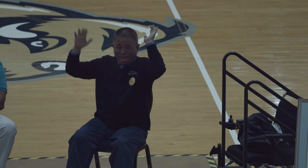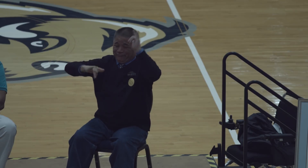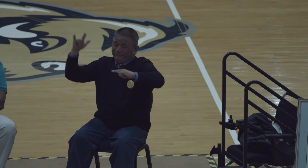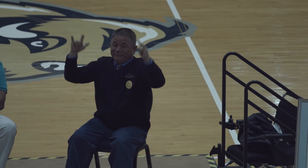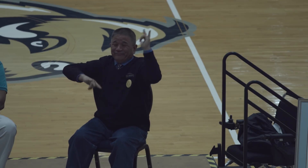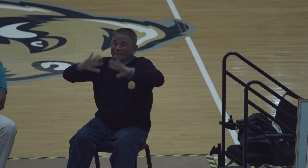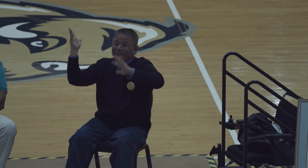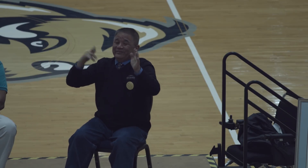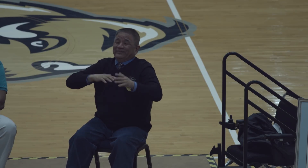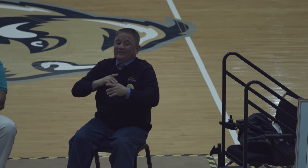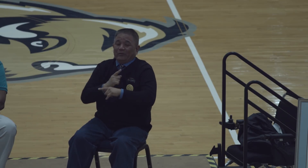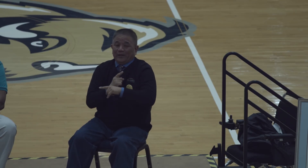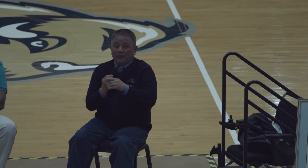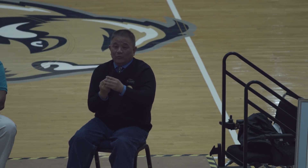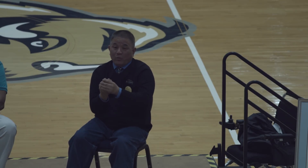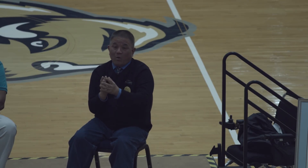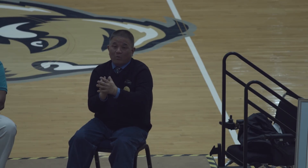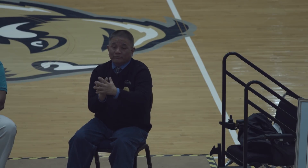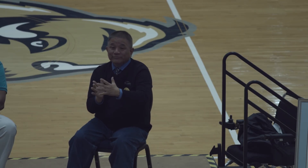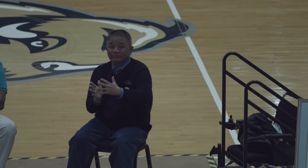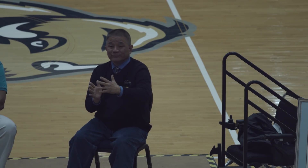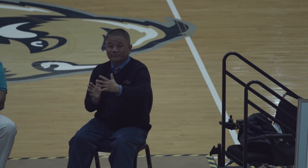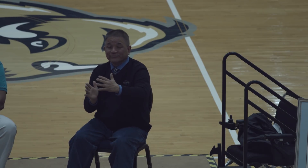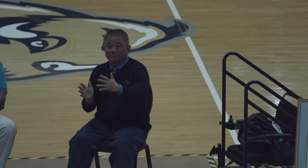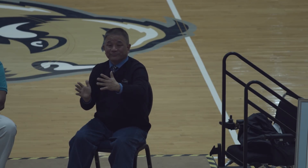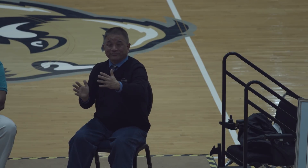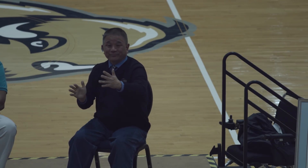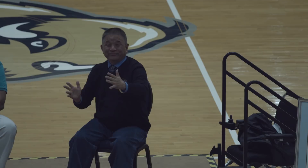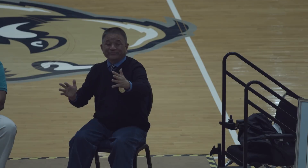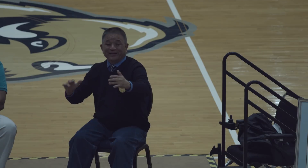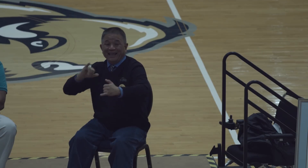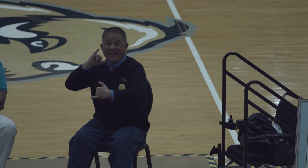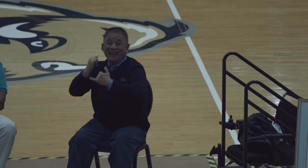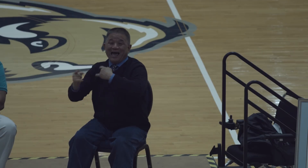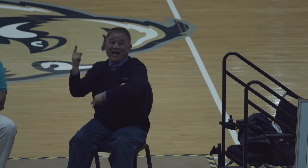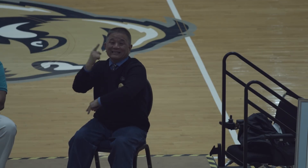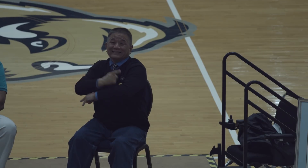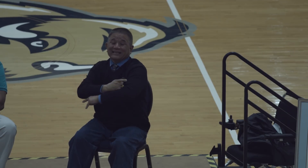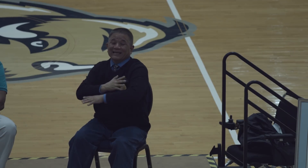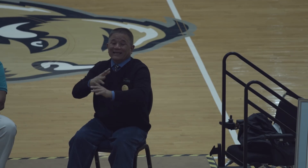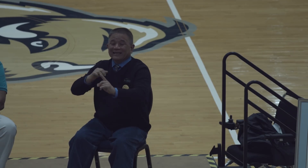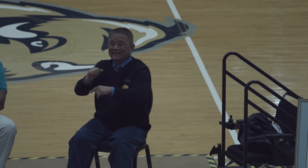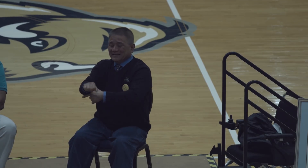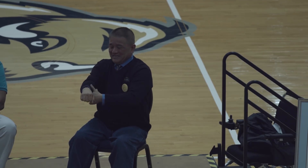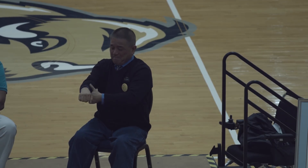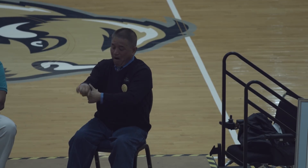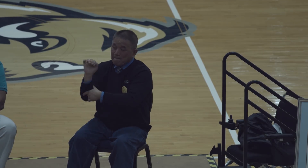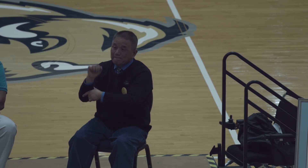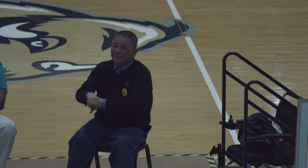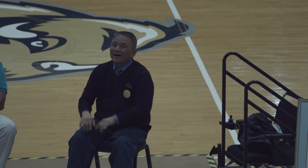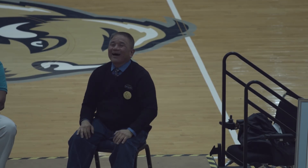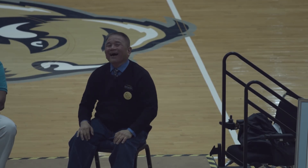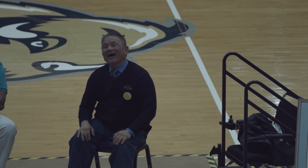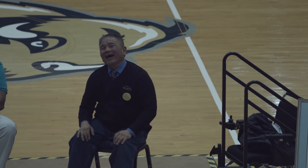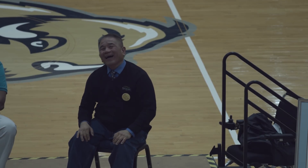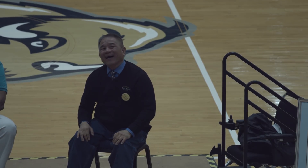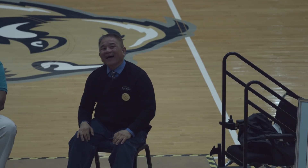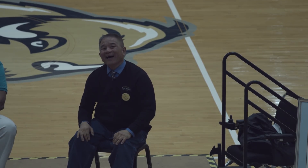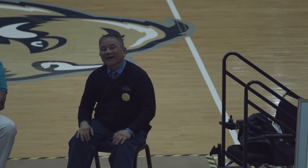rallied behind us. People came in from the world over to swell the movement's ranks until it